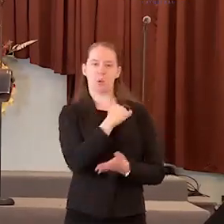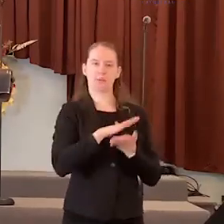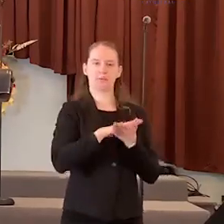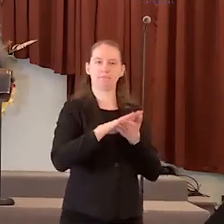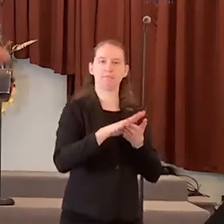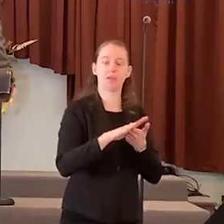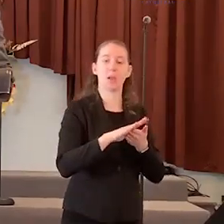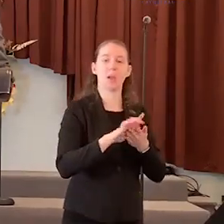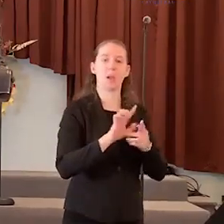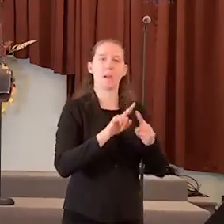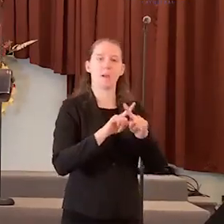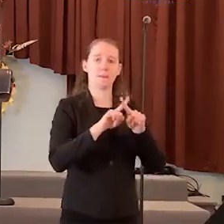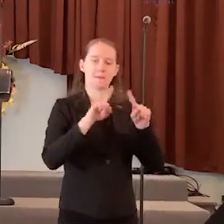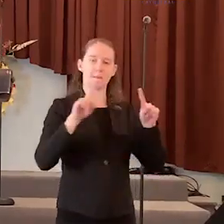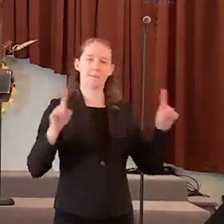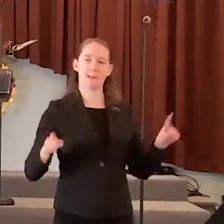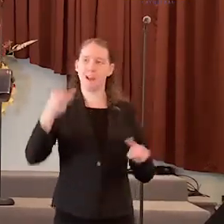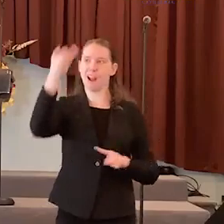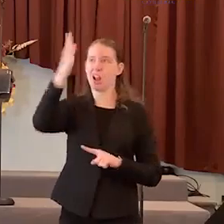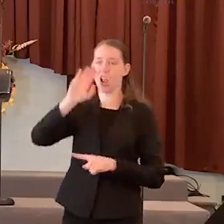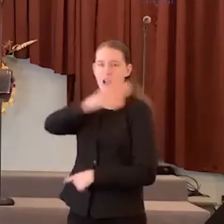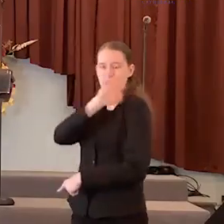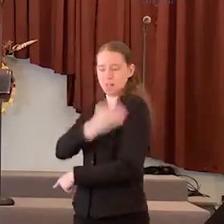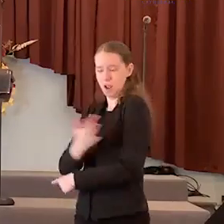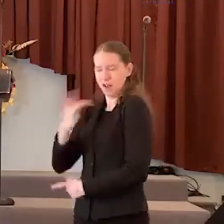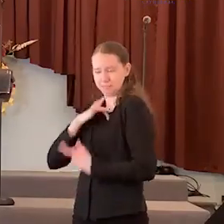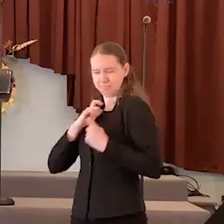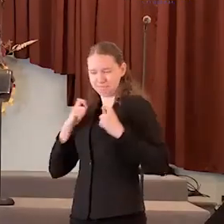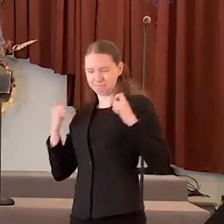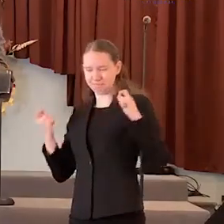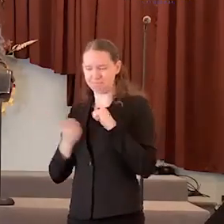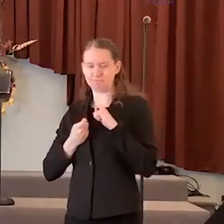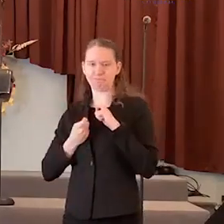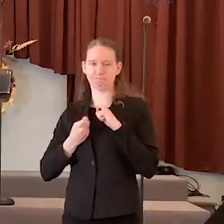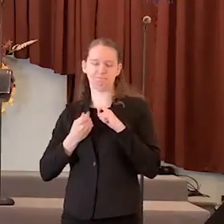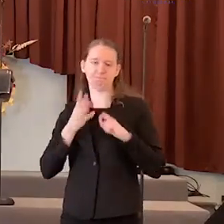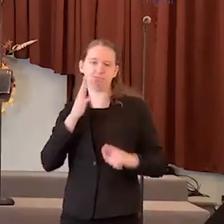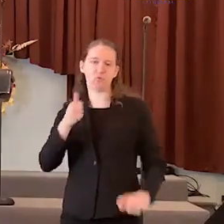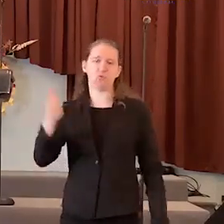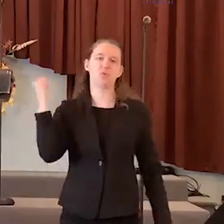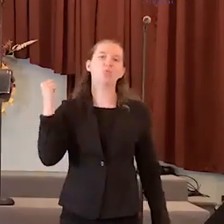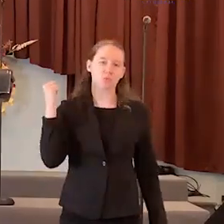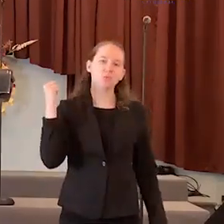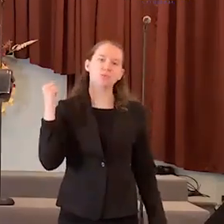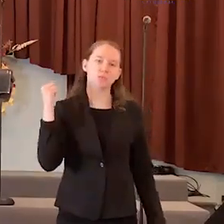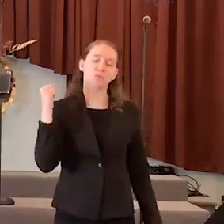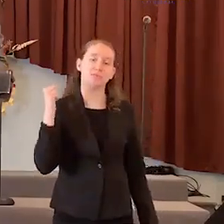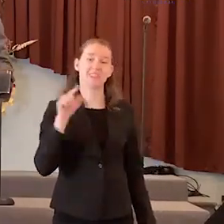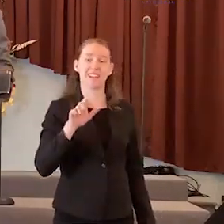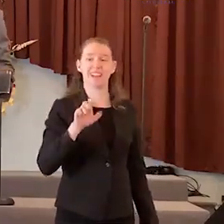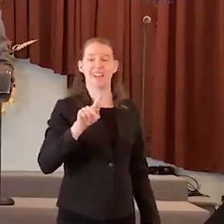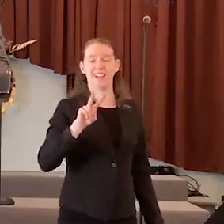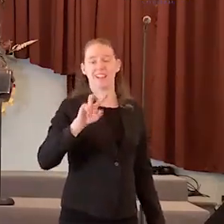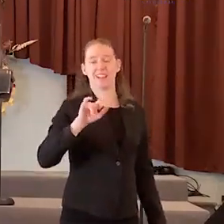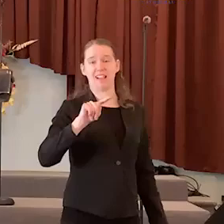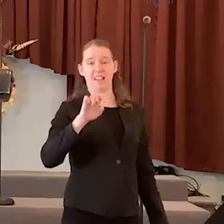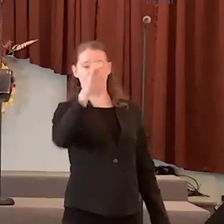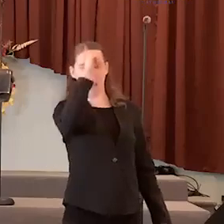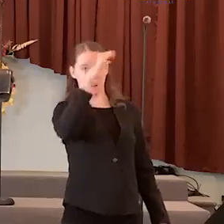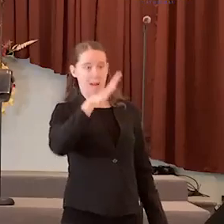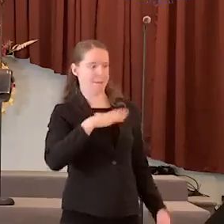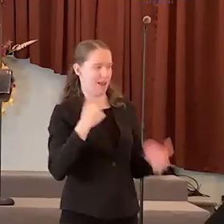but denying the power of God to change hearts and lives. The Levite, I can imagine, had the power